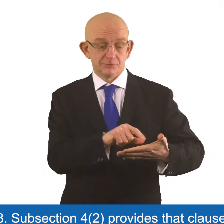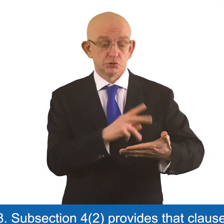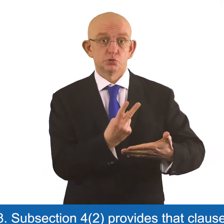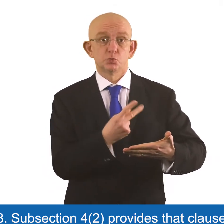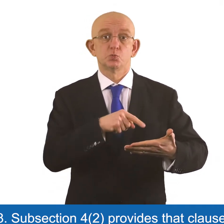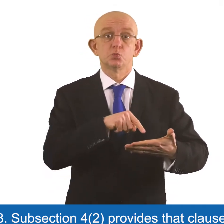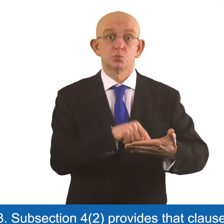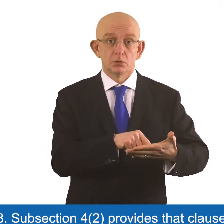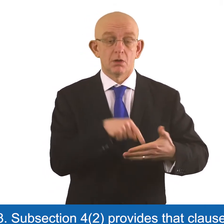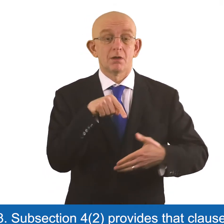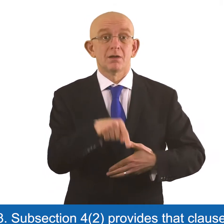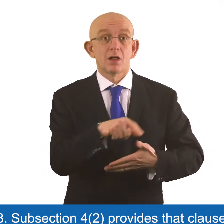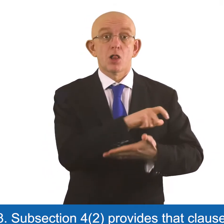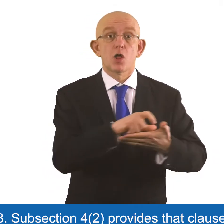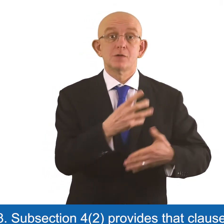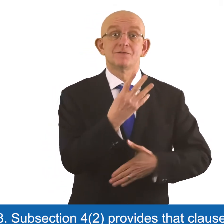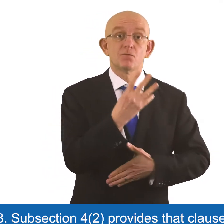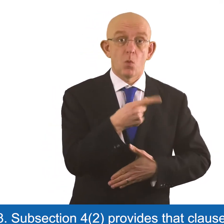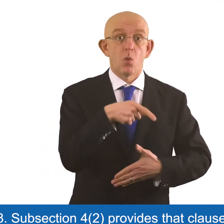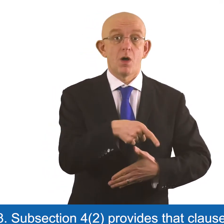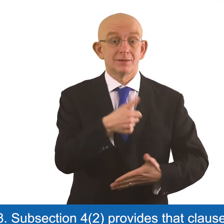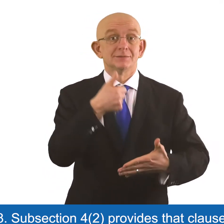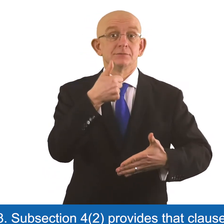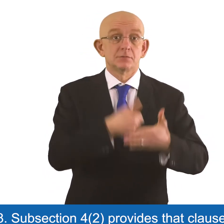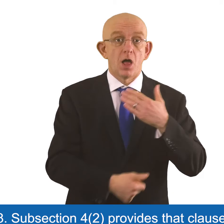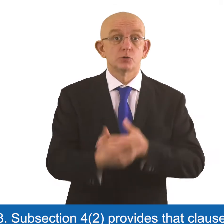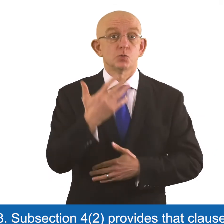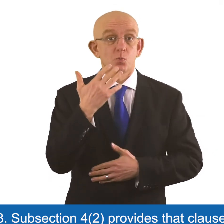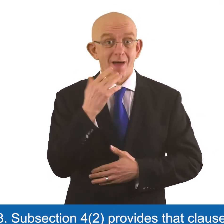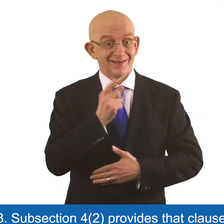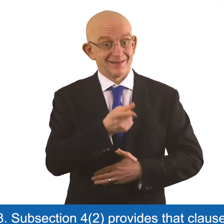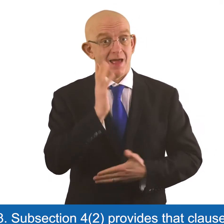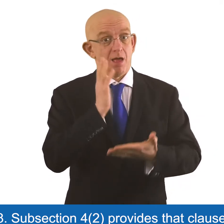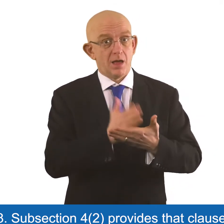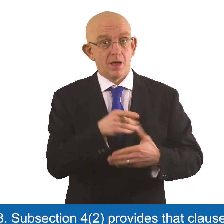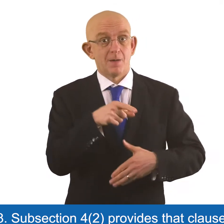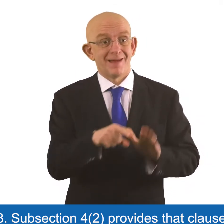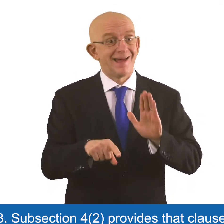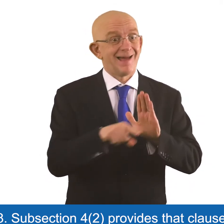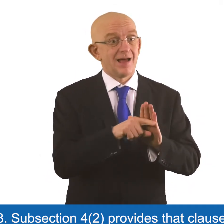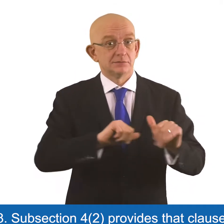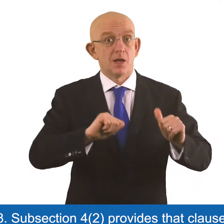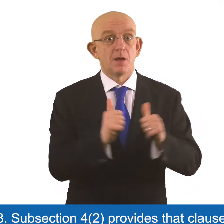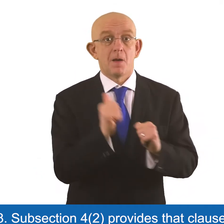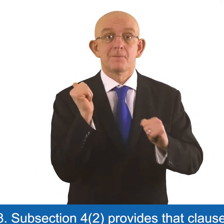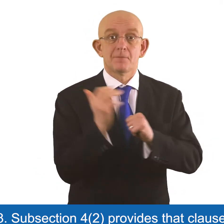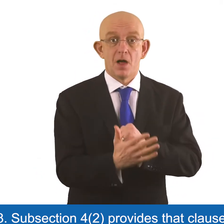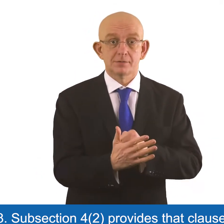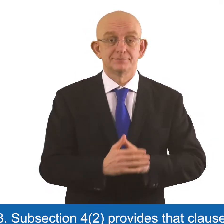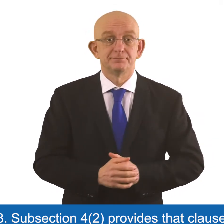38. Subsection 4, open brackets 2, close brackets, provides that Clause 4 will commence on the day that the Act